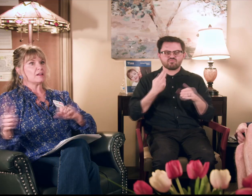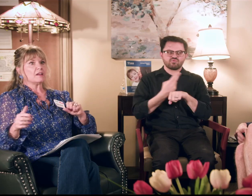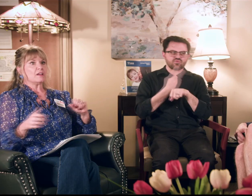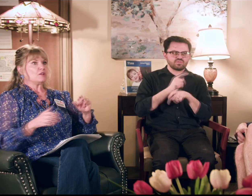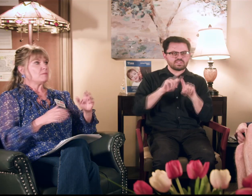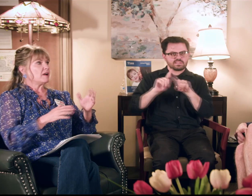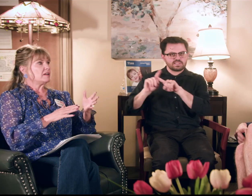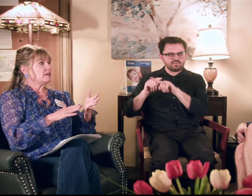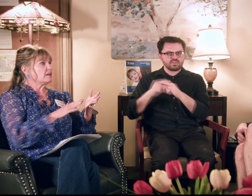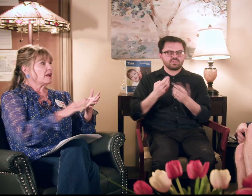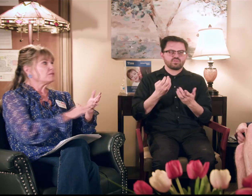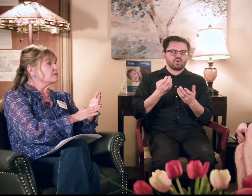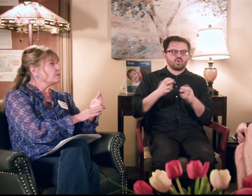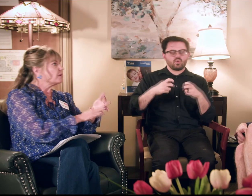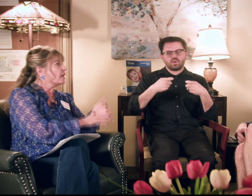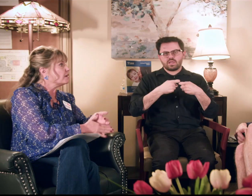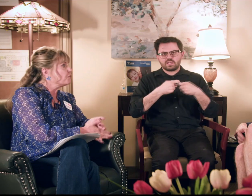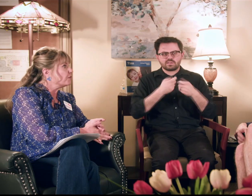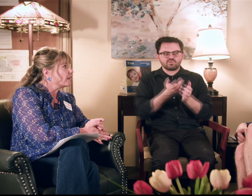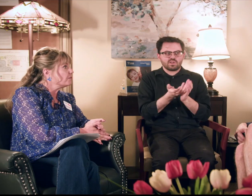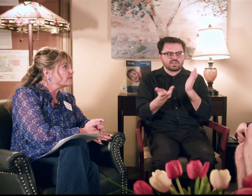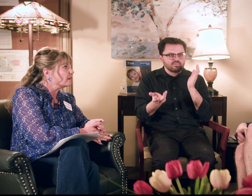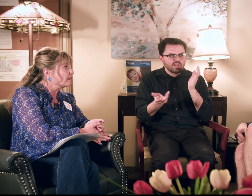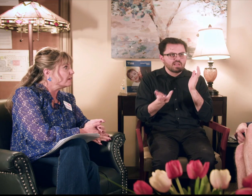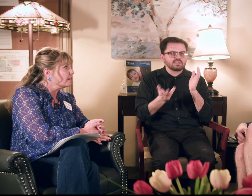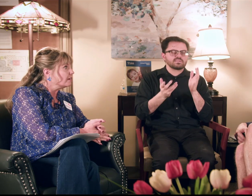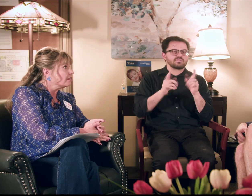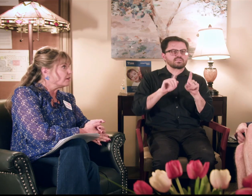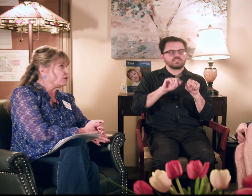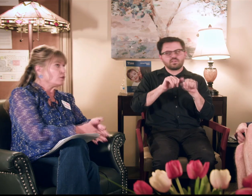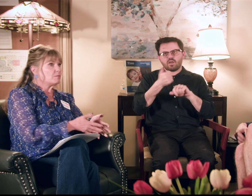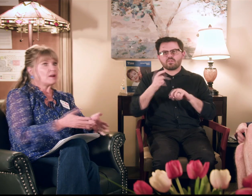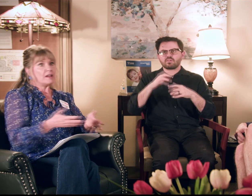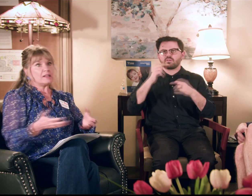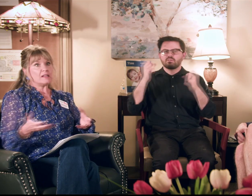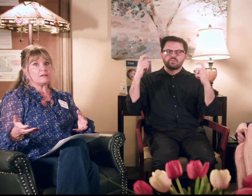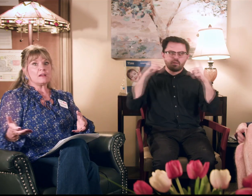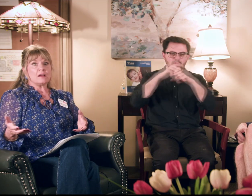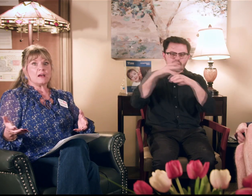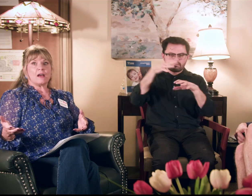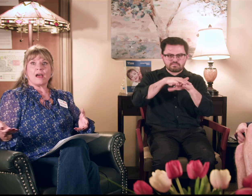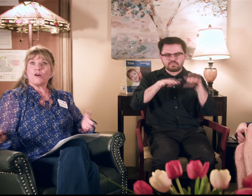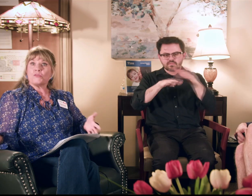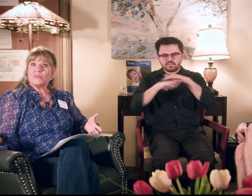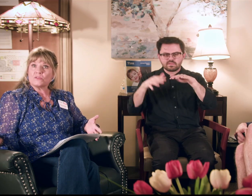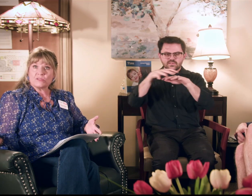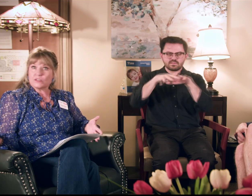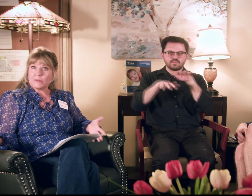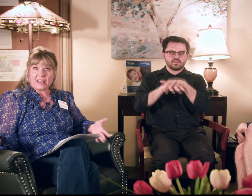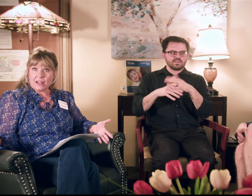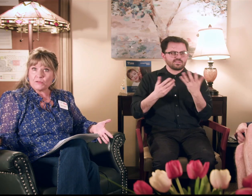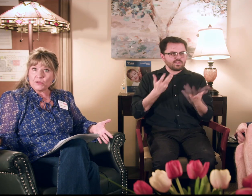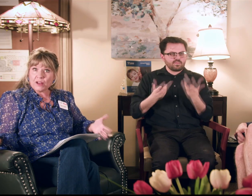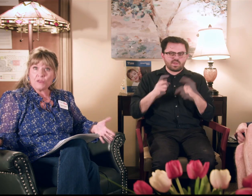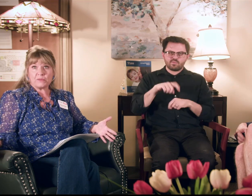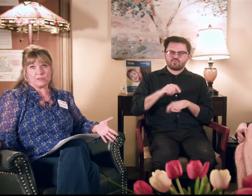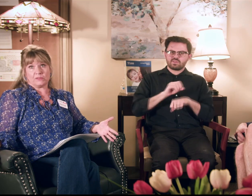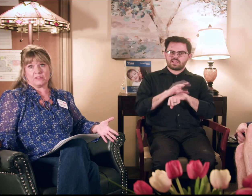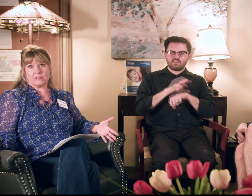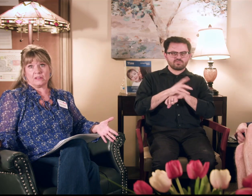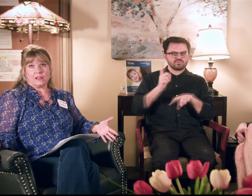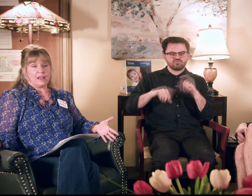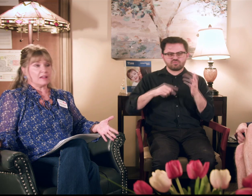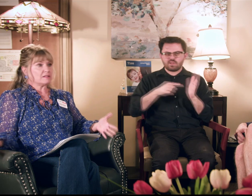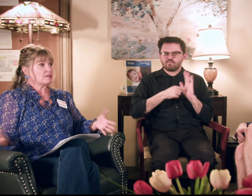so you might need counseling but can't afford counseling. You might need health resources but can't afford